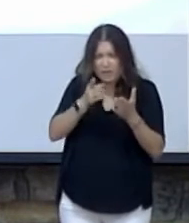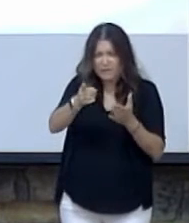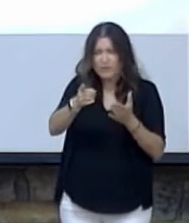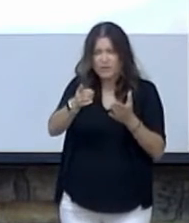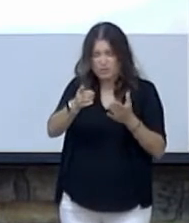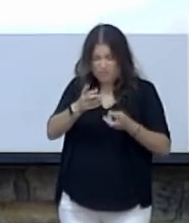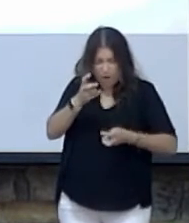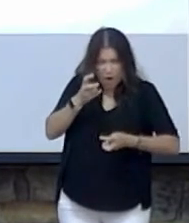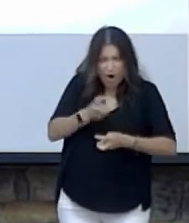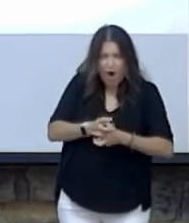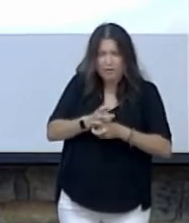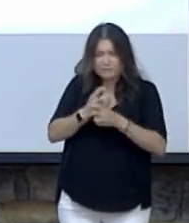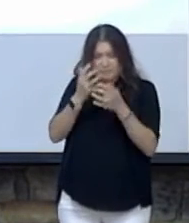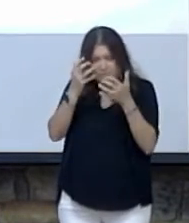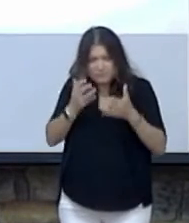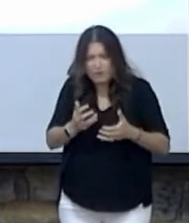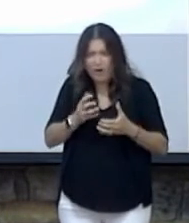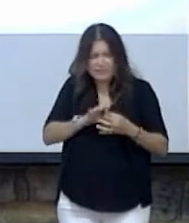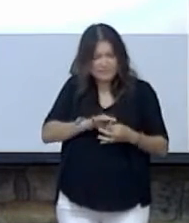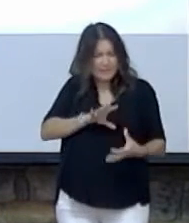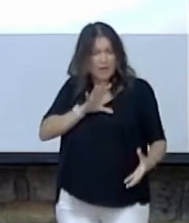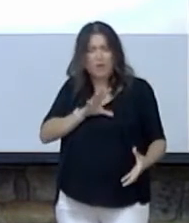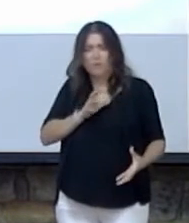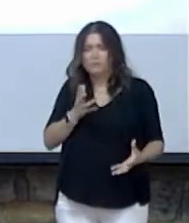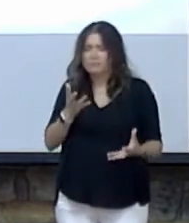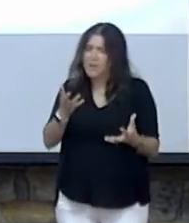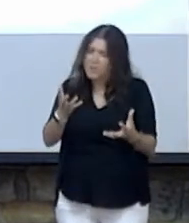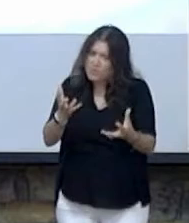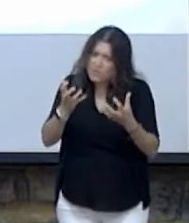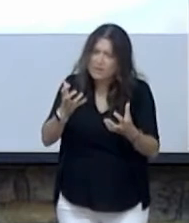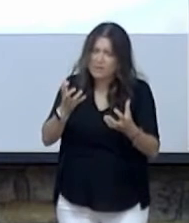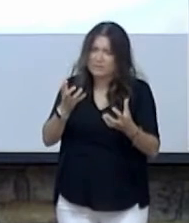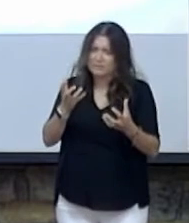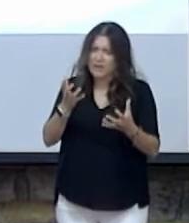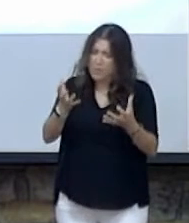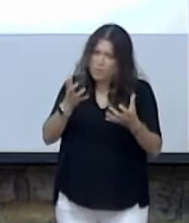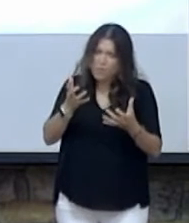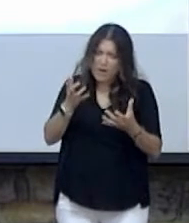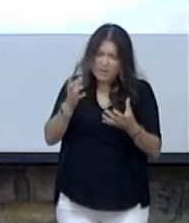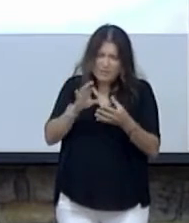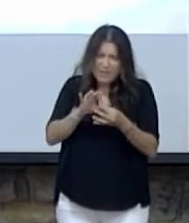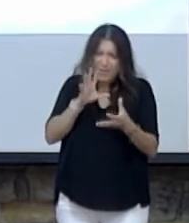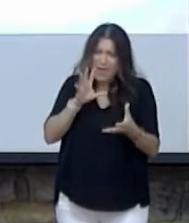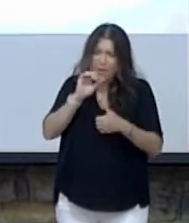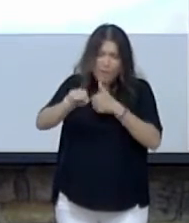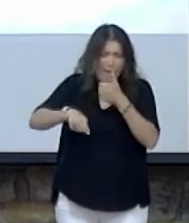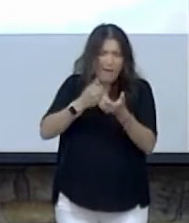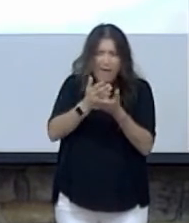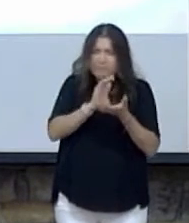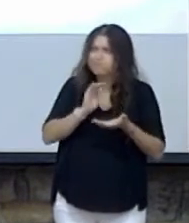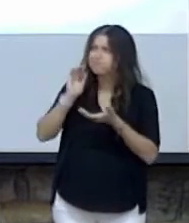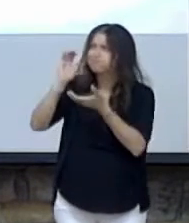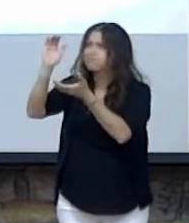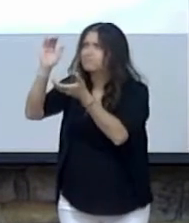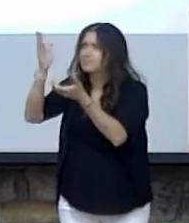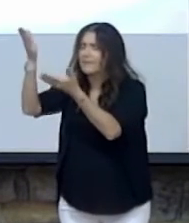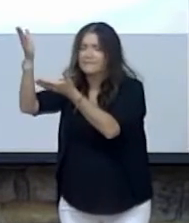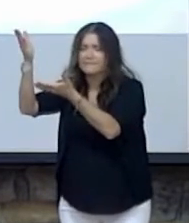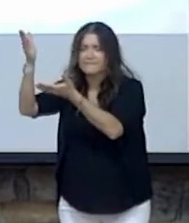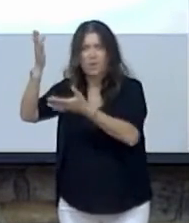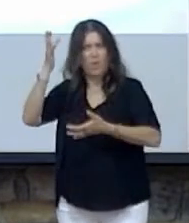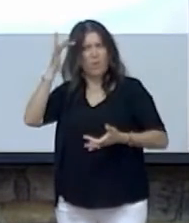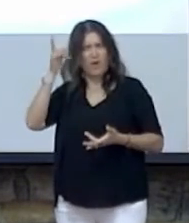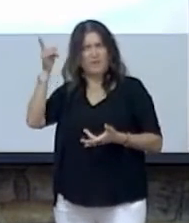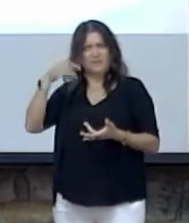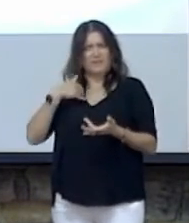that's the hardest for you to let go of. I want you to let go of all of it. I want you to give it to me. Why does he have the right to do